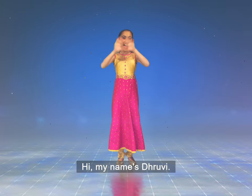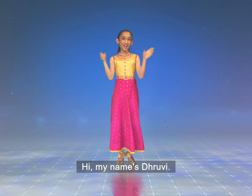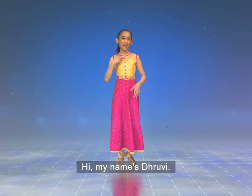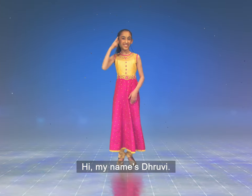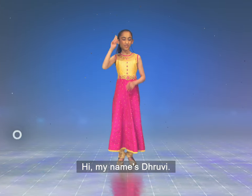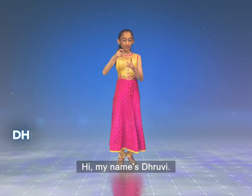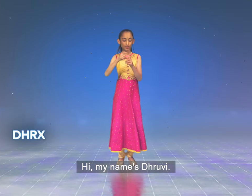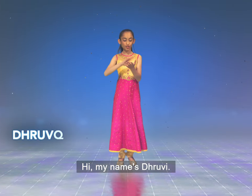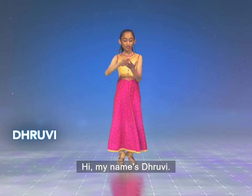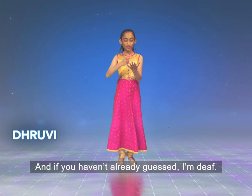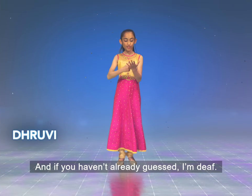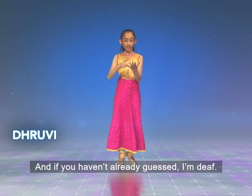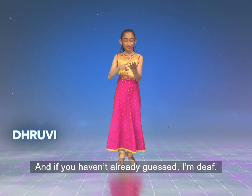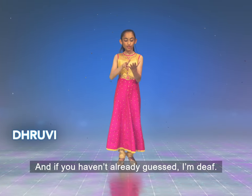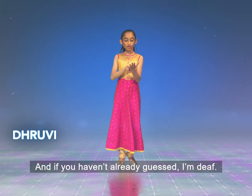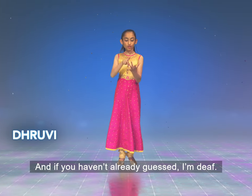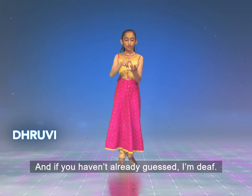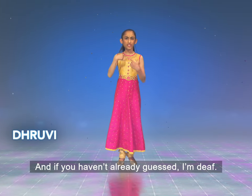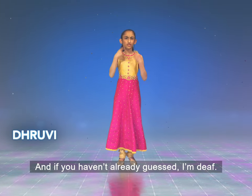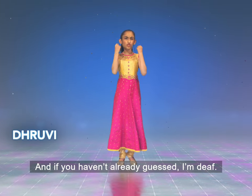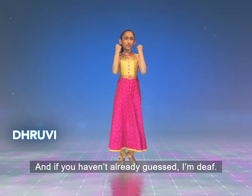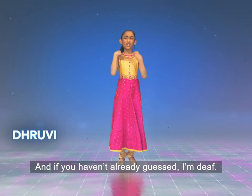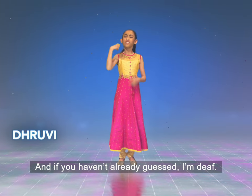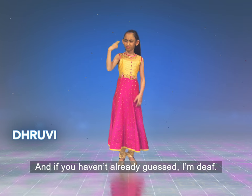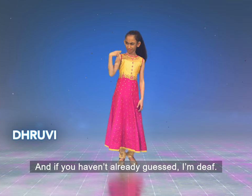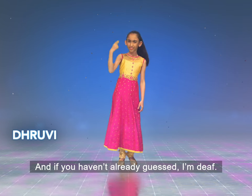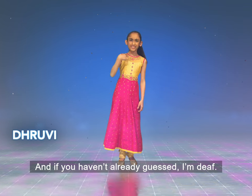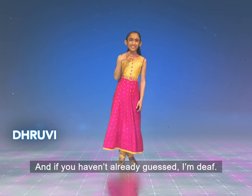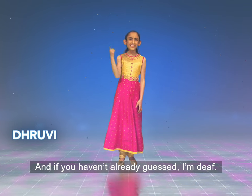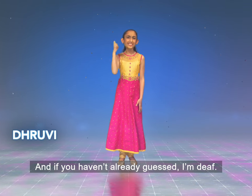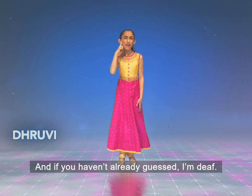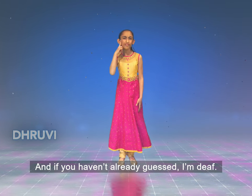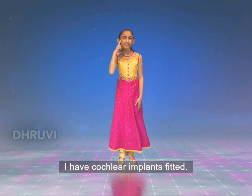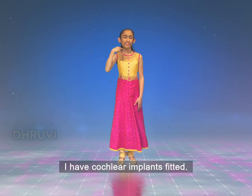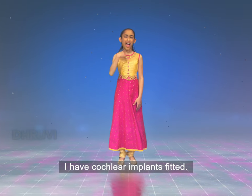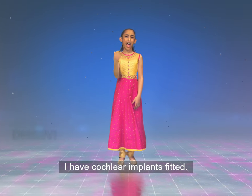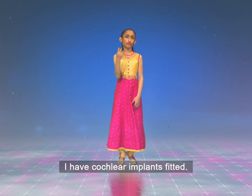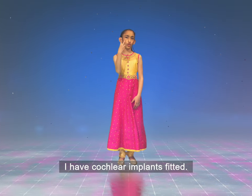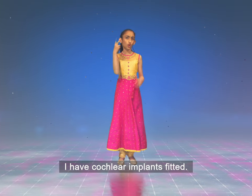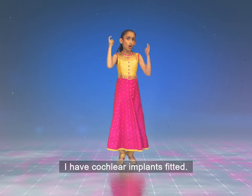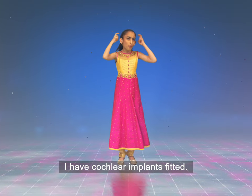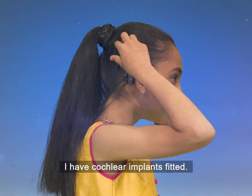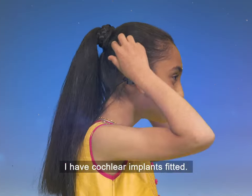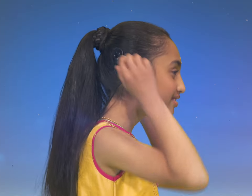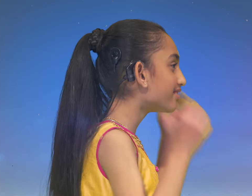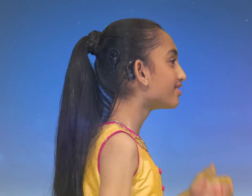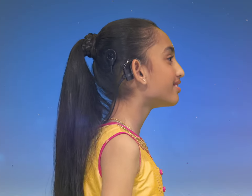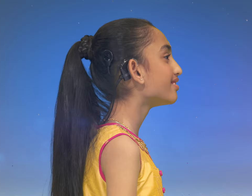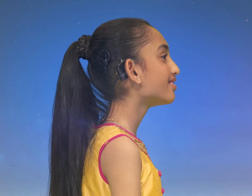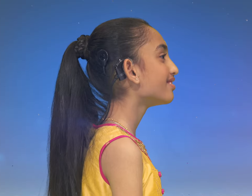Hi, my name's Druvi and if you haven't already guessed, I'm deaf. I have cochlear implants fitted.